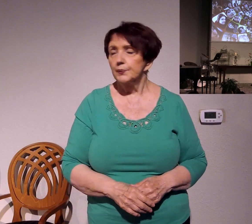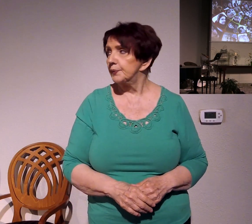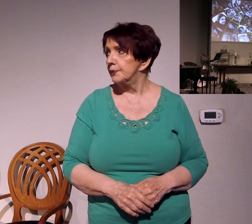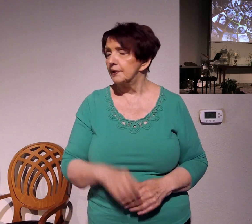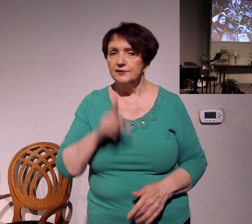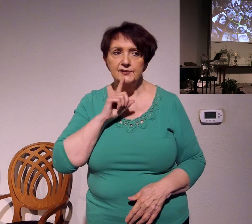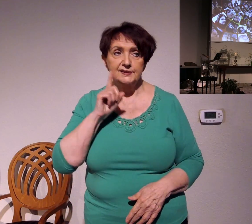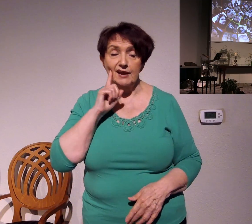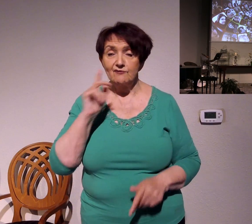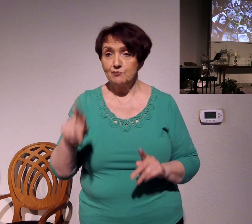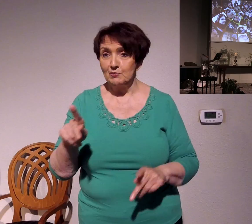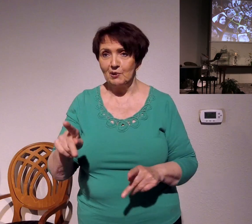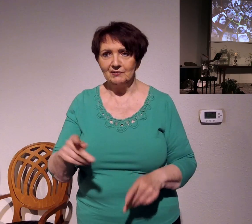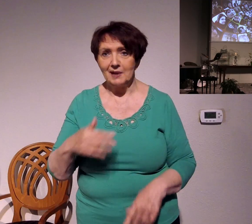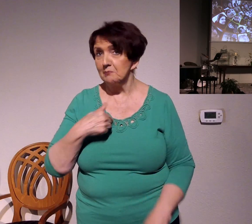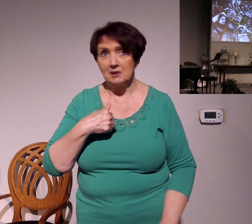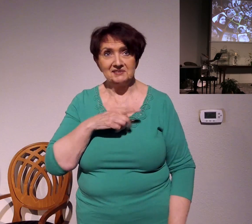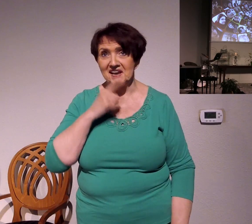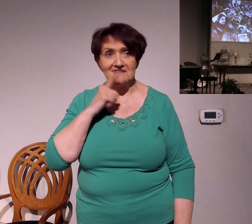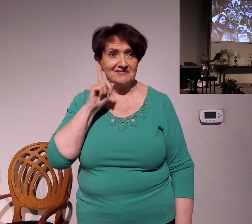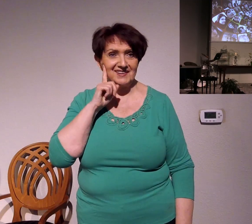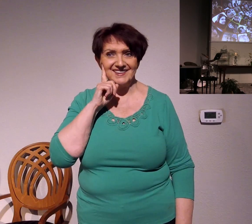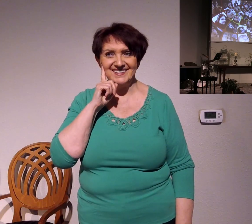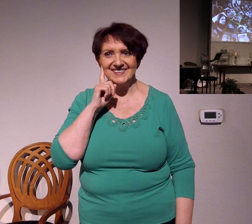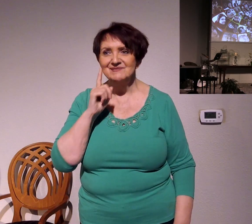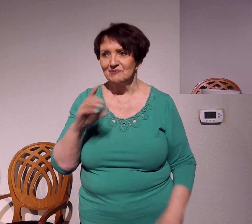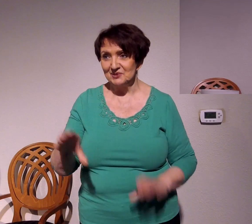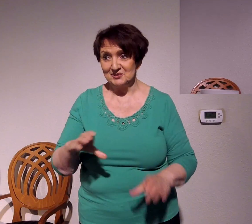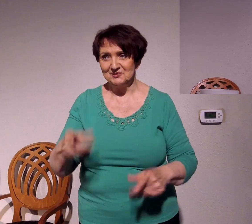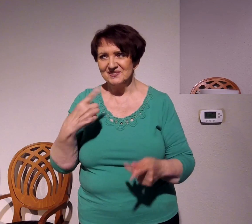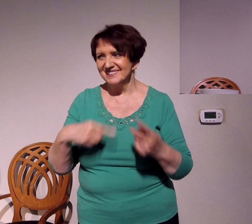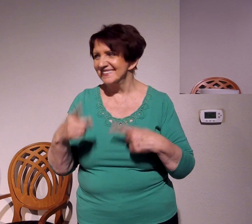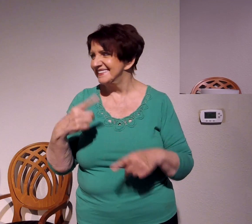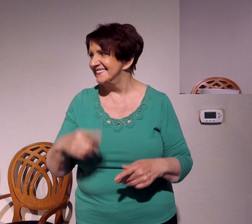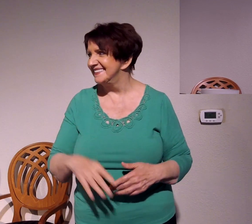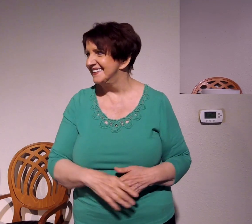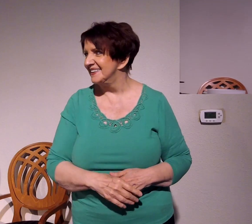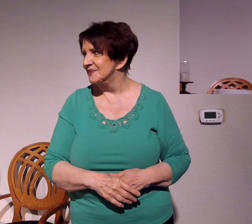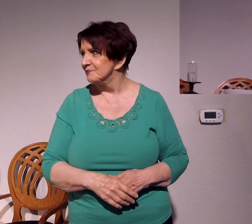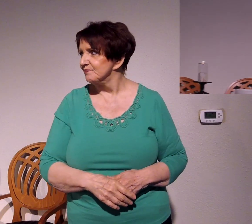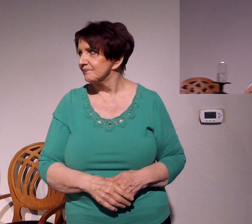Deaf people. Not that Willie's deaf, but she's doing this, right?